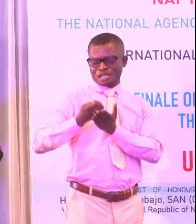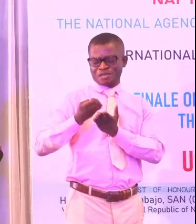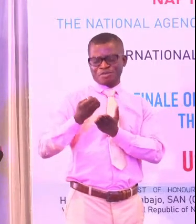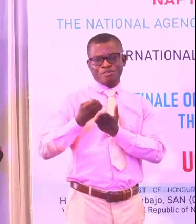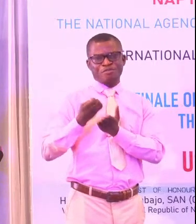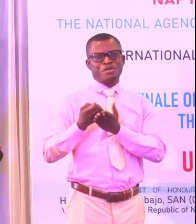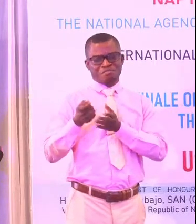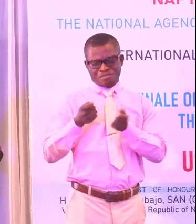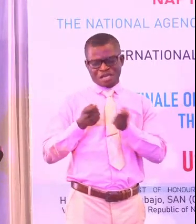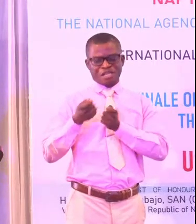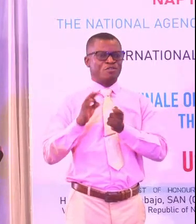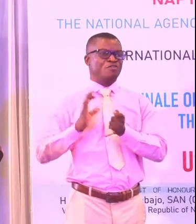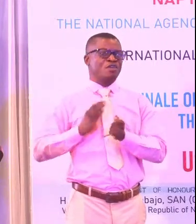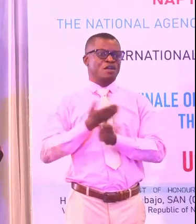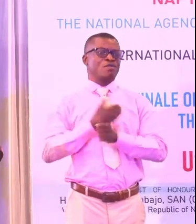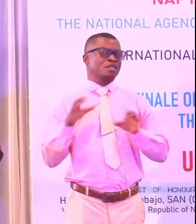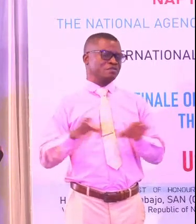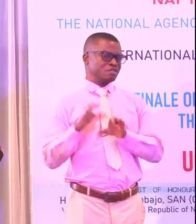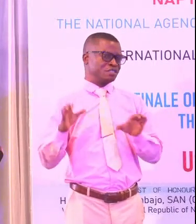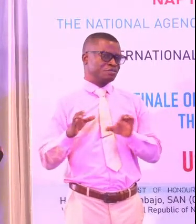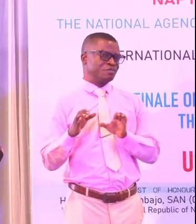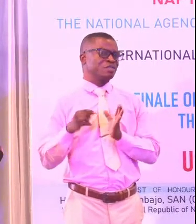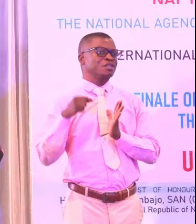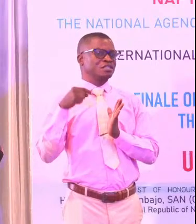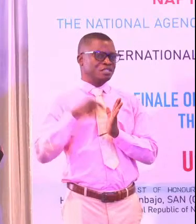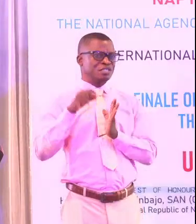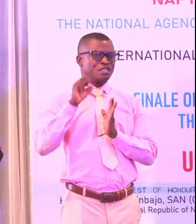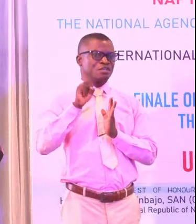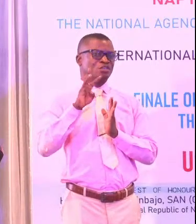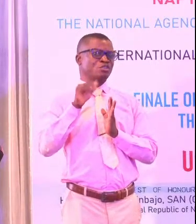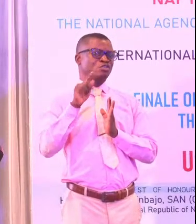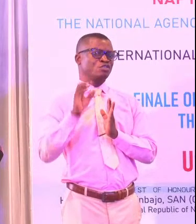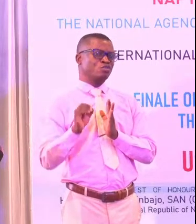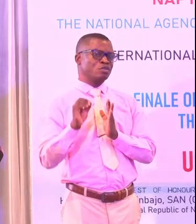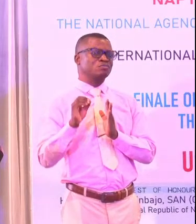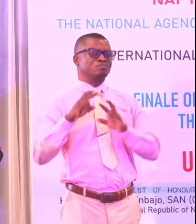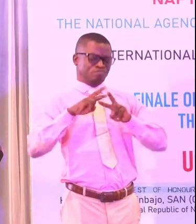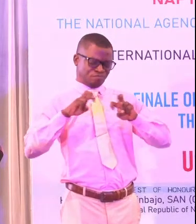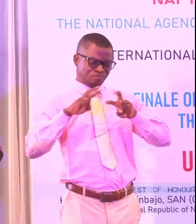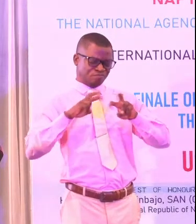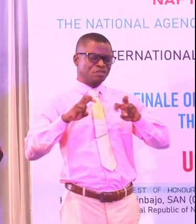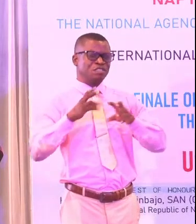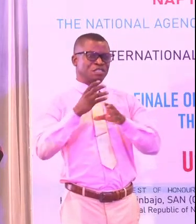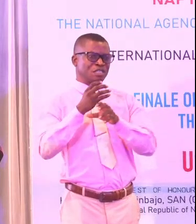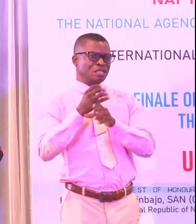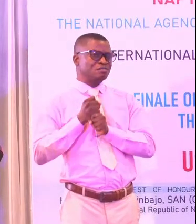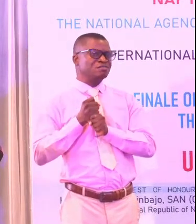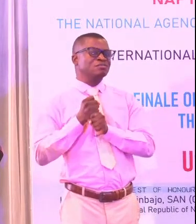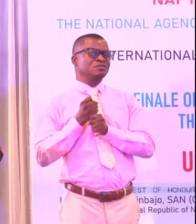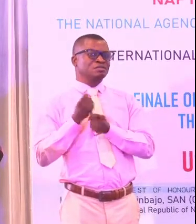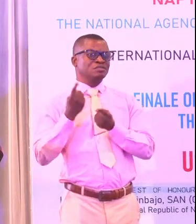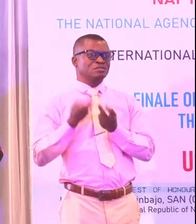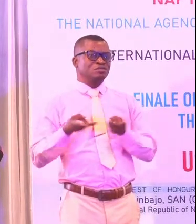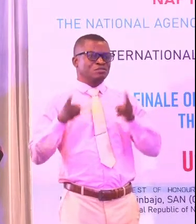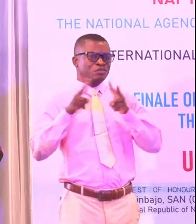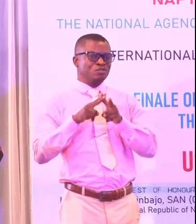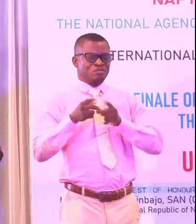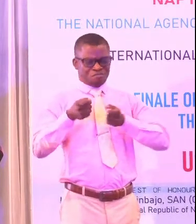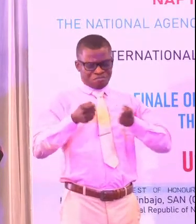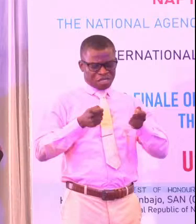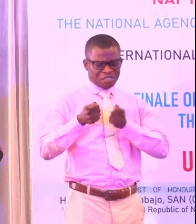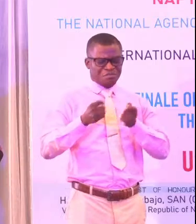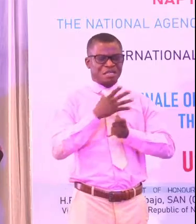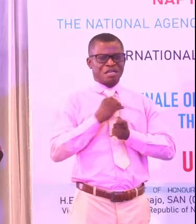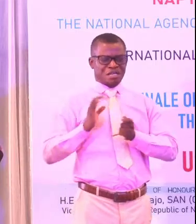our operations. This SWOT assessment will help us gauge the value of our current processes, governance, and